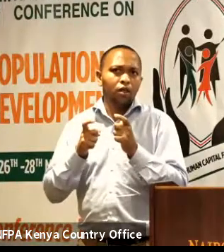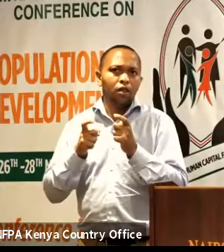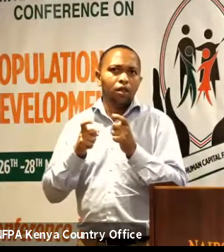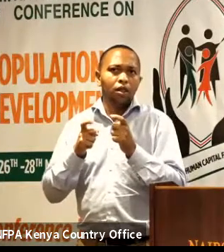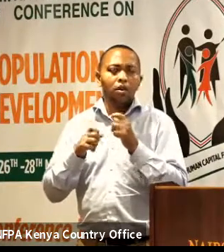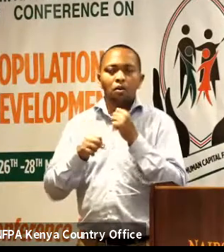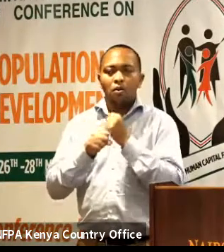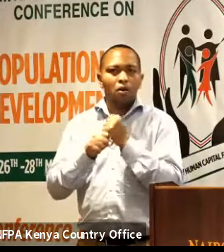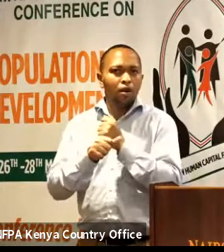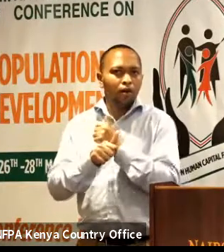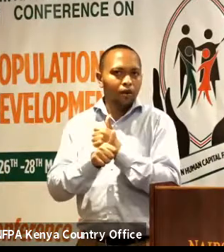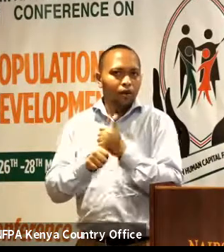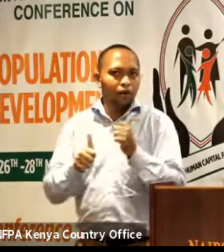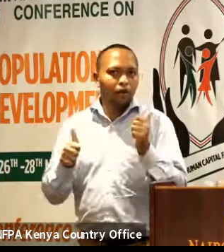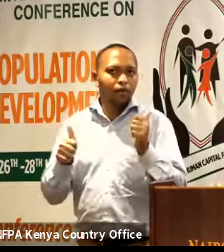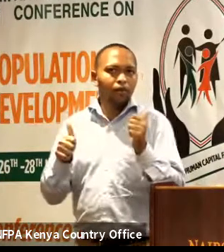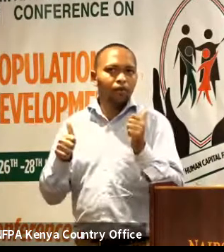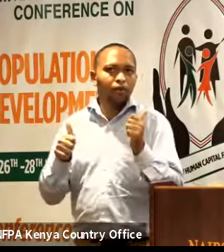so that